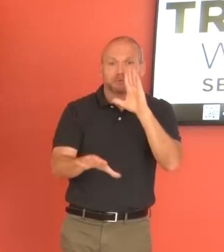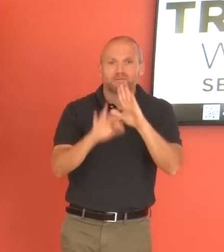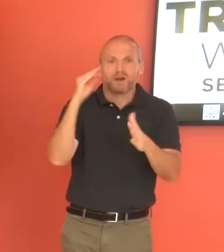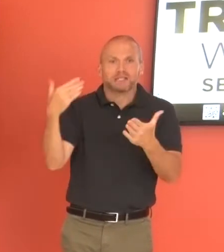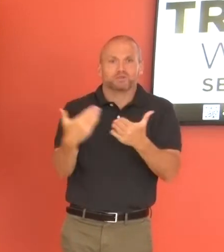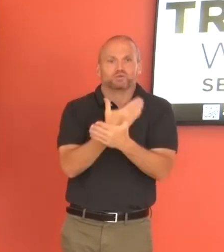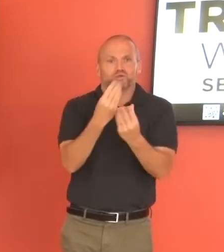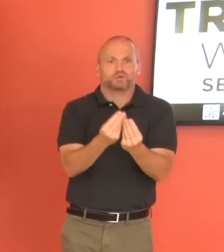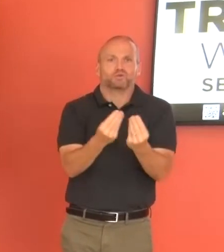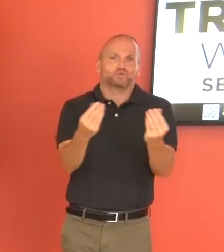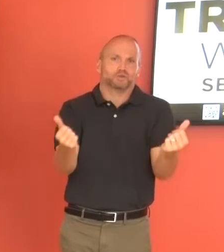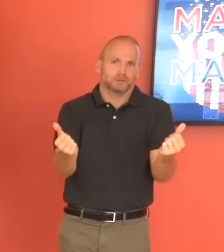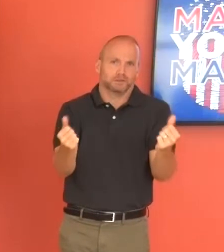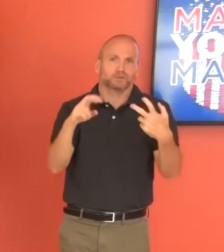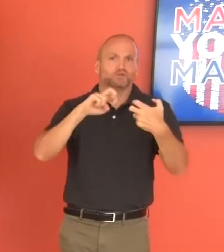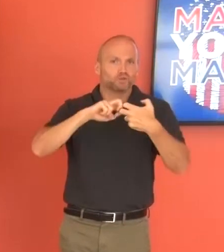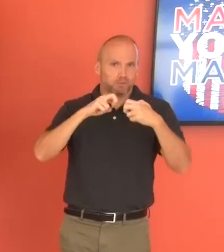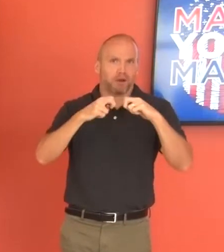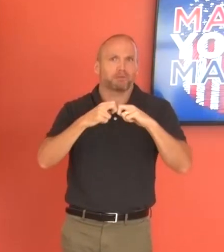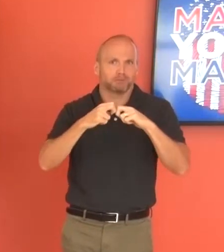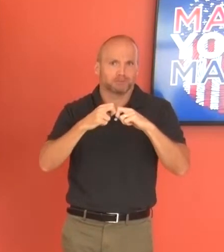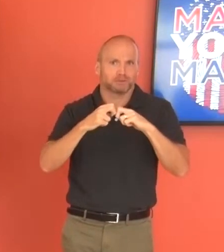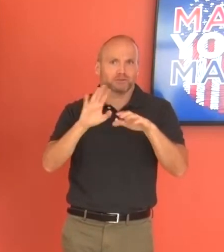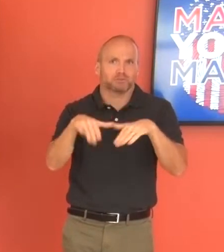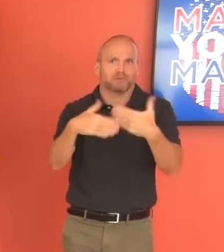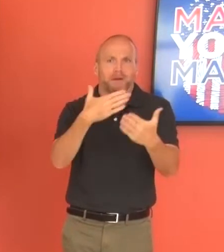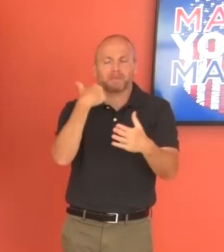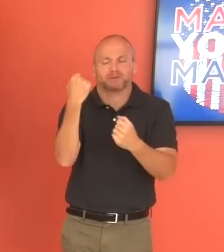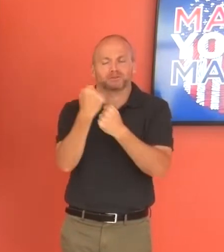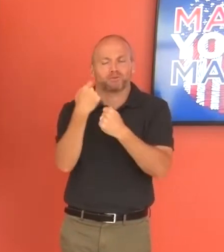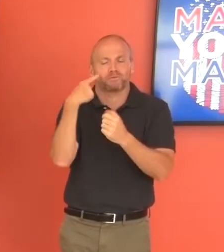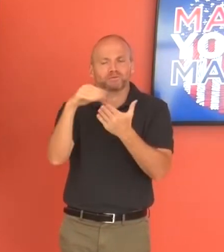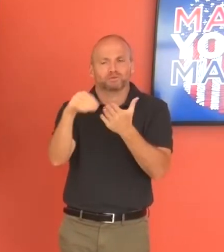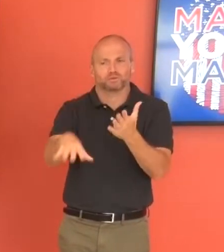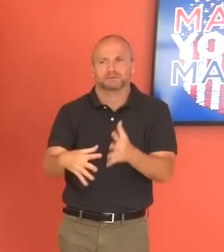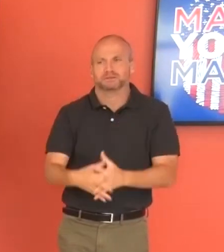innovative solutions and ways to support our students.